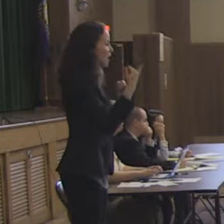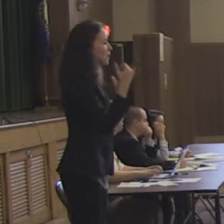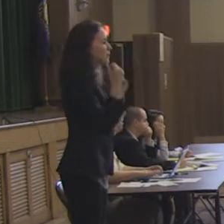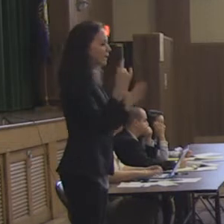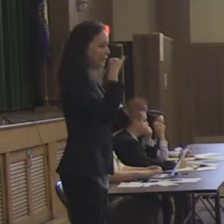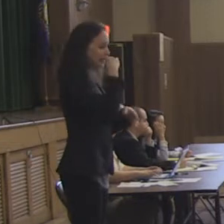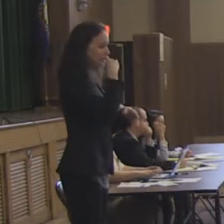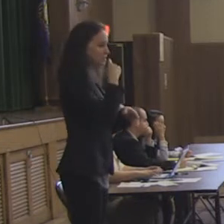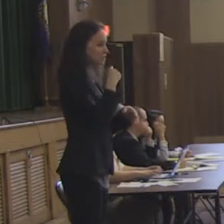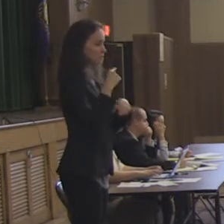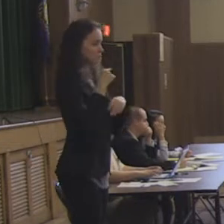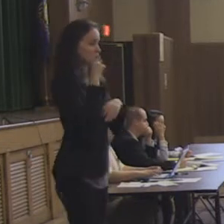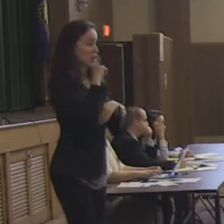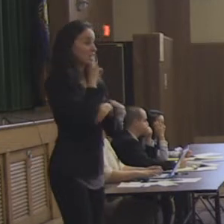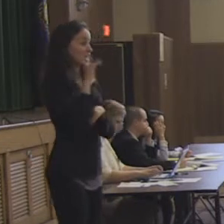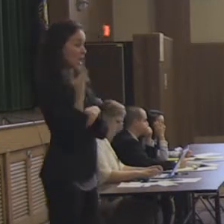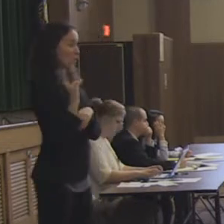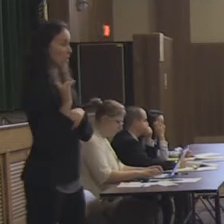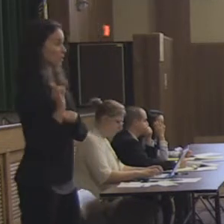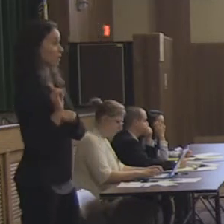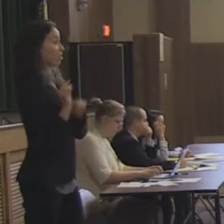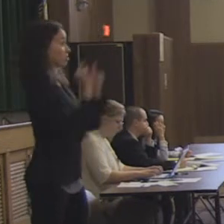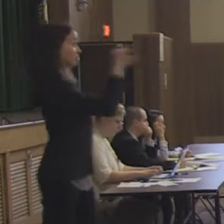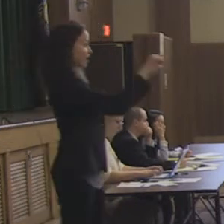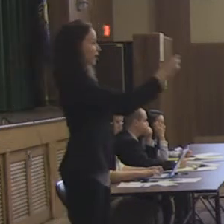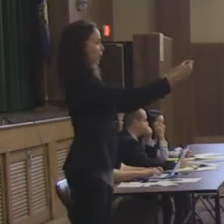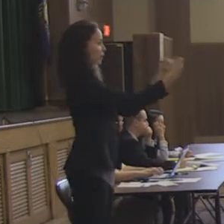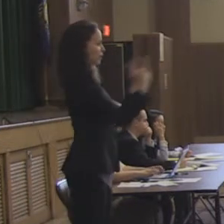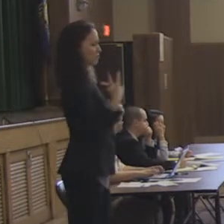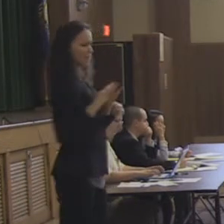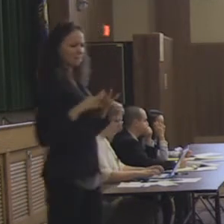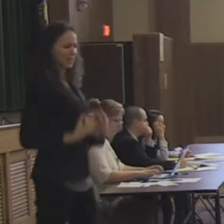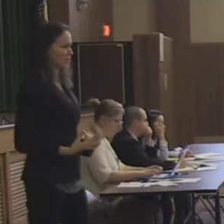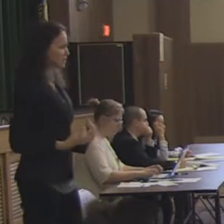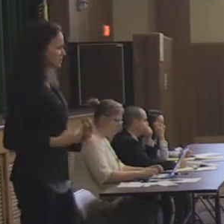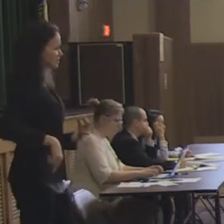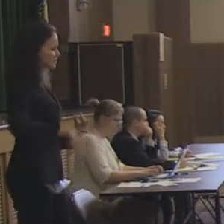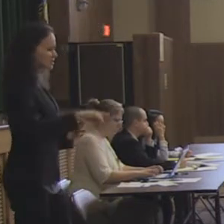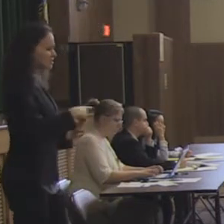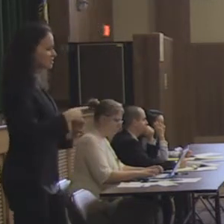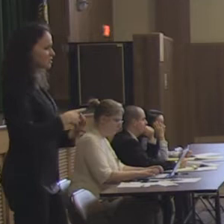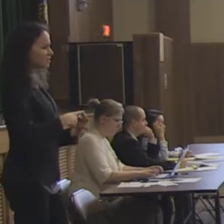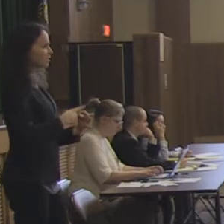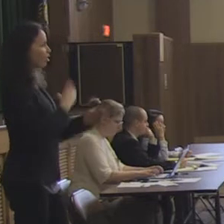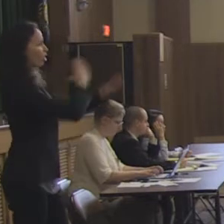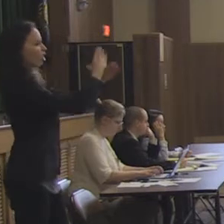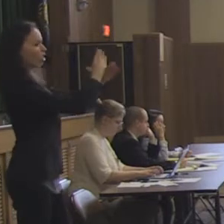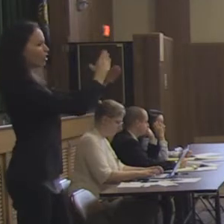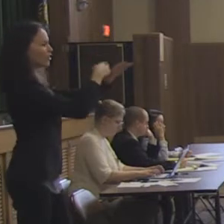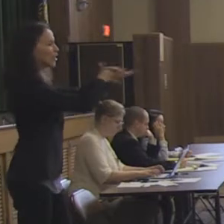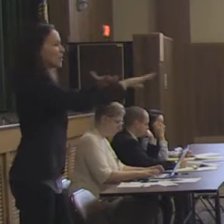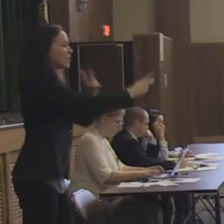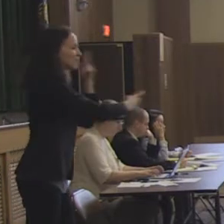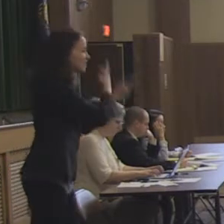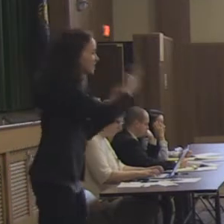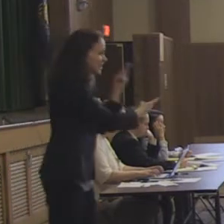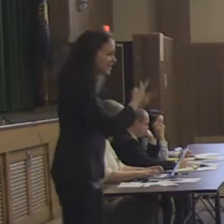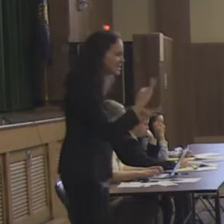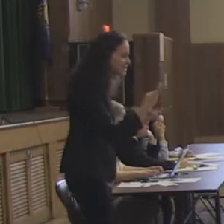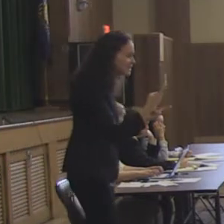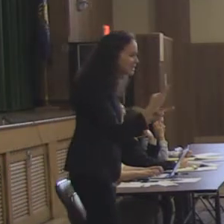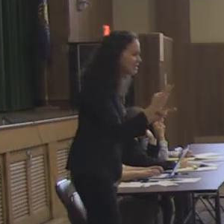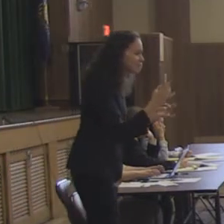Milwaukee County. They're coming back. But their families, in many cases, couldn't visit them. Right. That was one of the